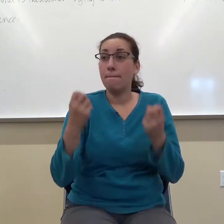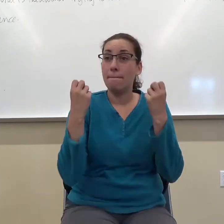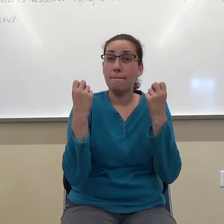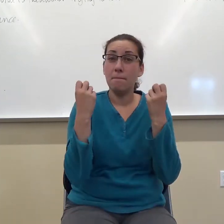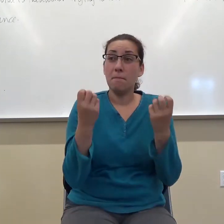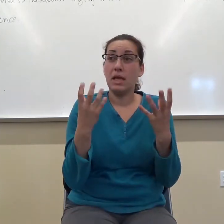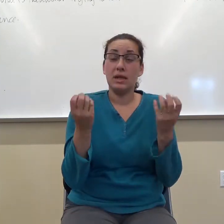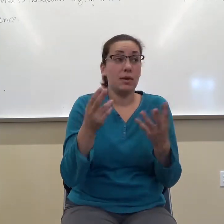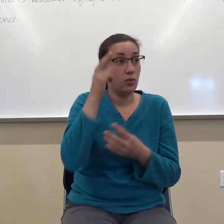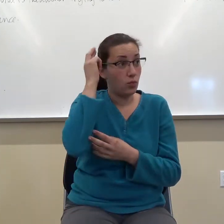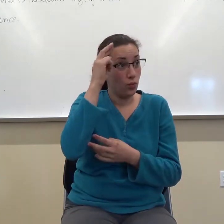over or keep working on them